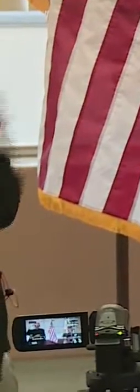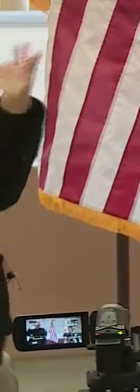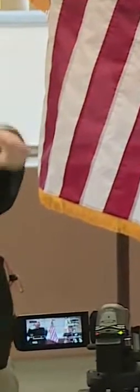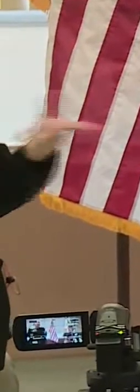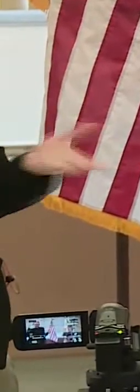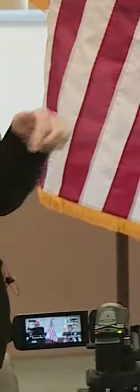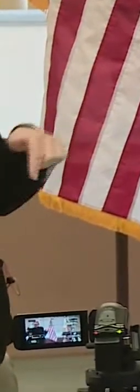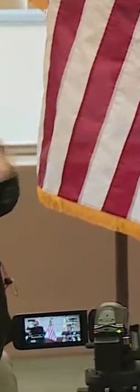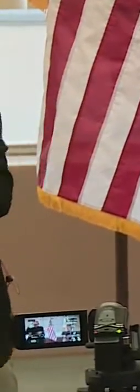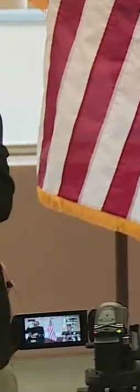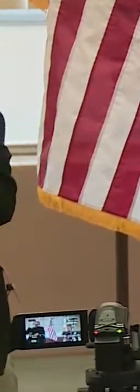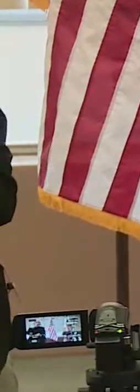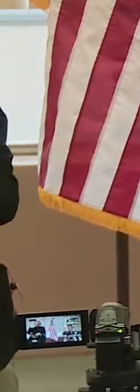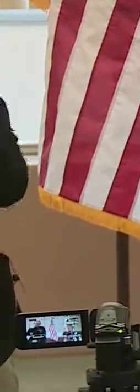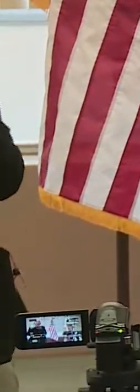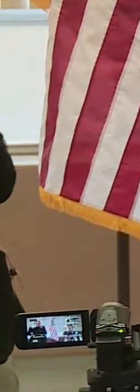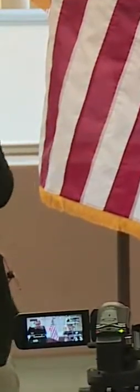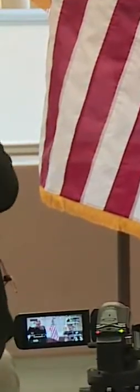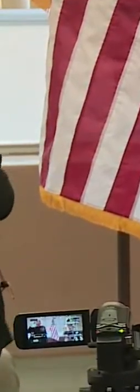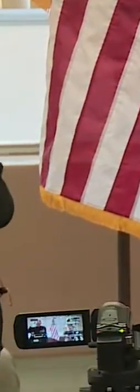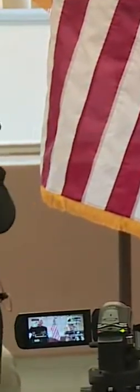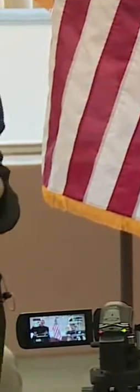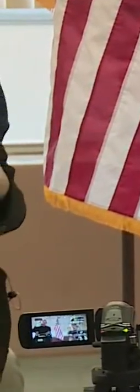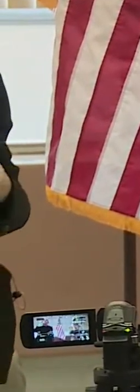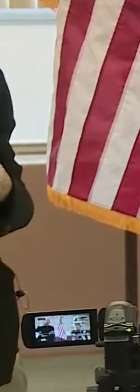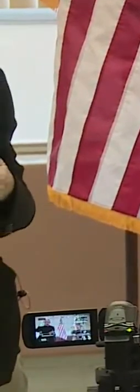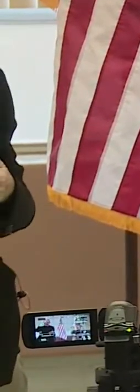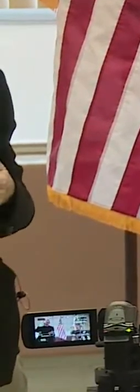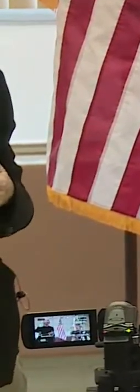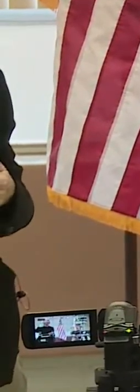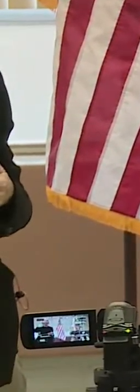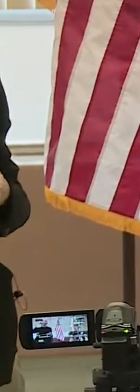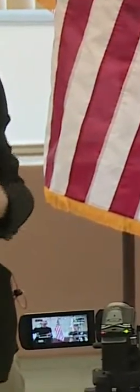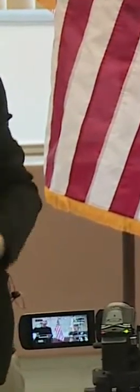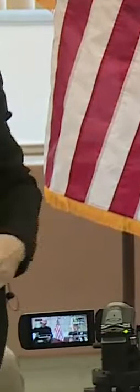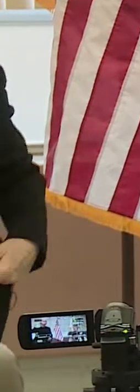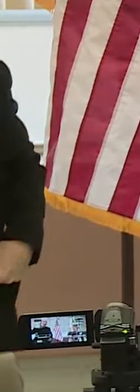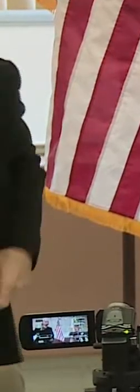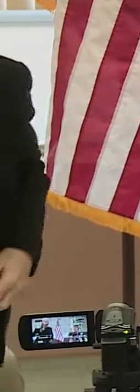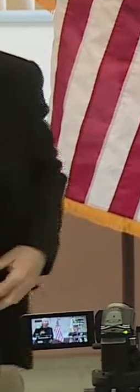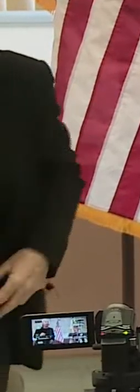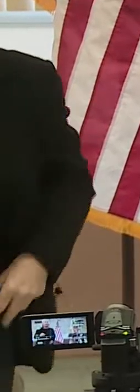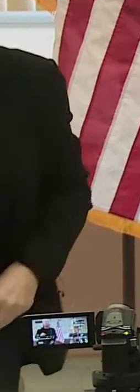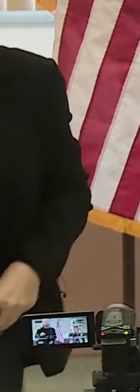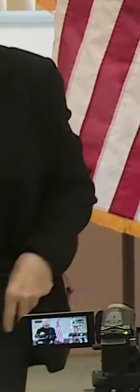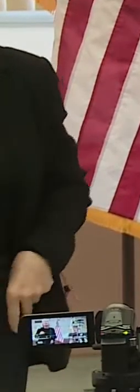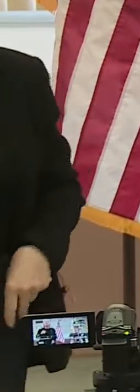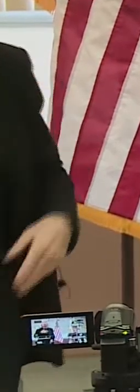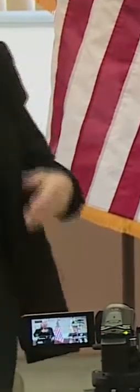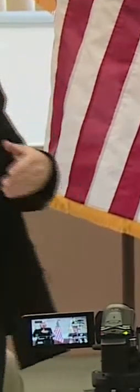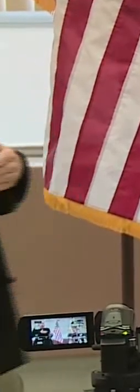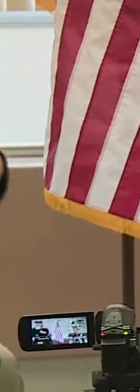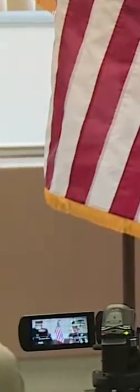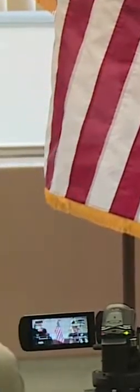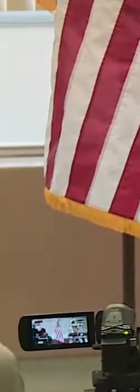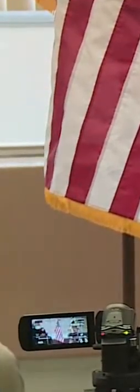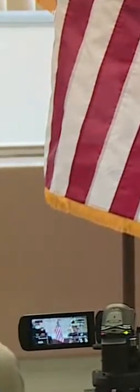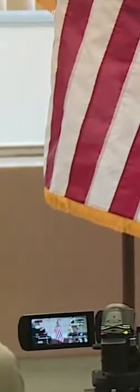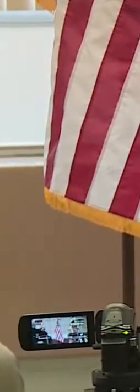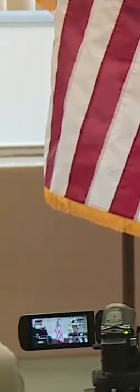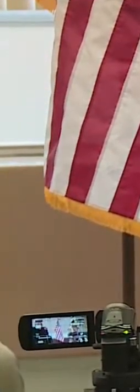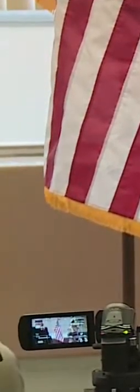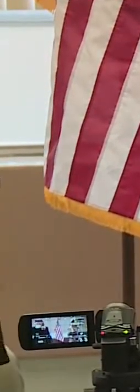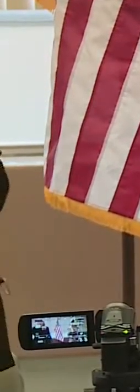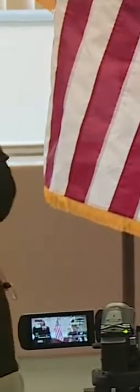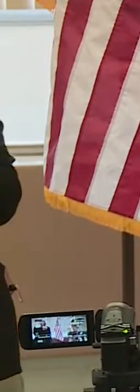and the city of Woonsocket. I'm pleased to be able to continue working alongside the governor in this